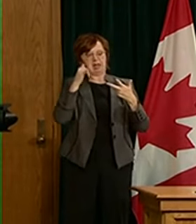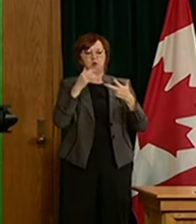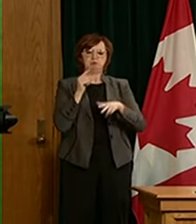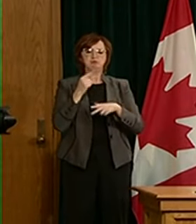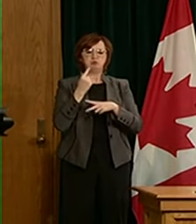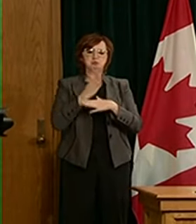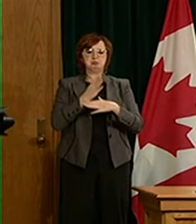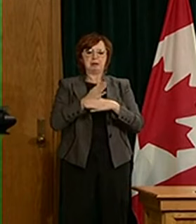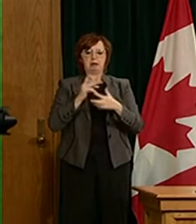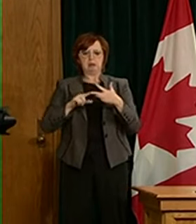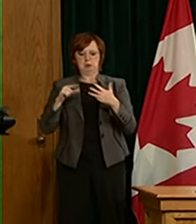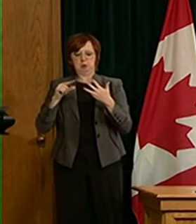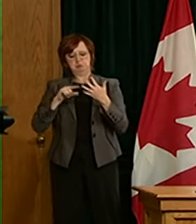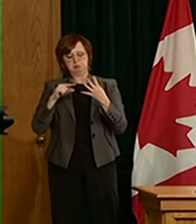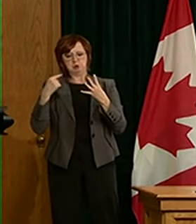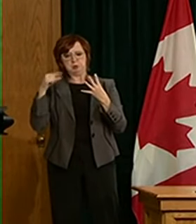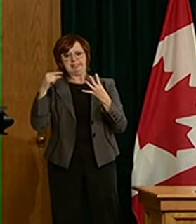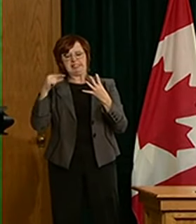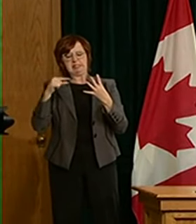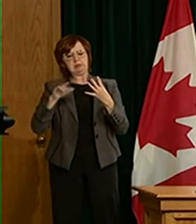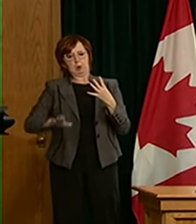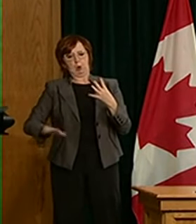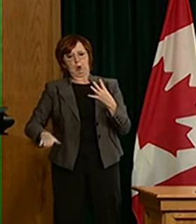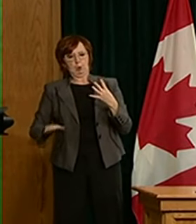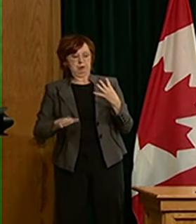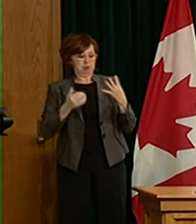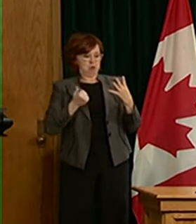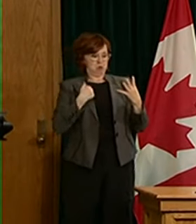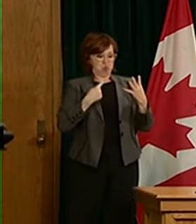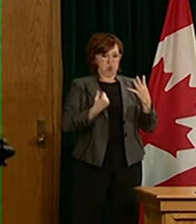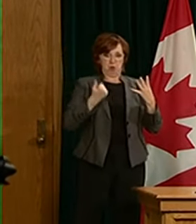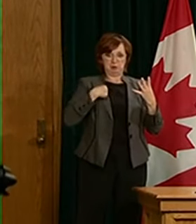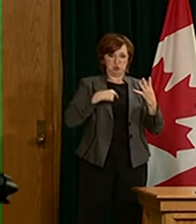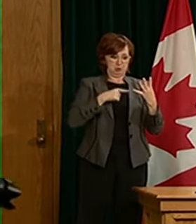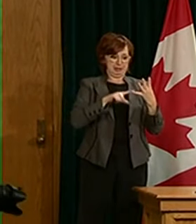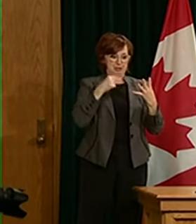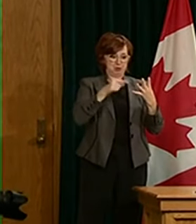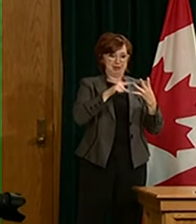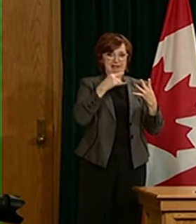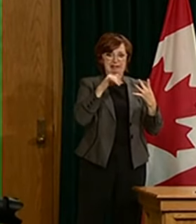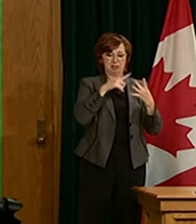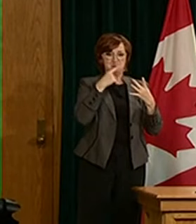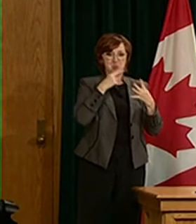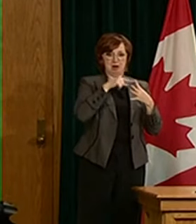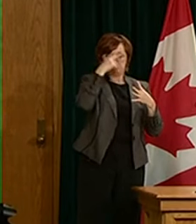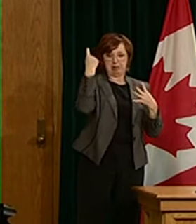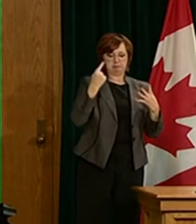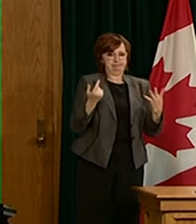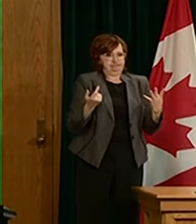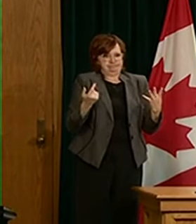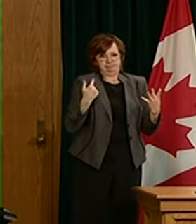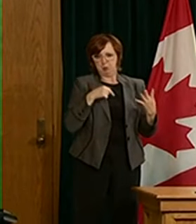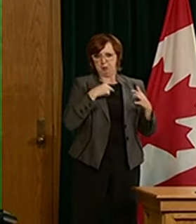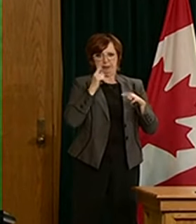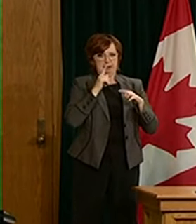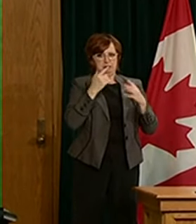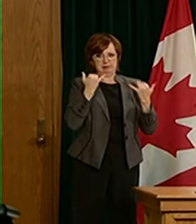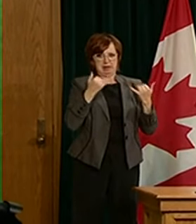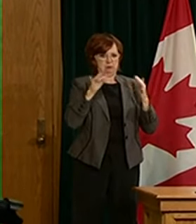the low range. Again, currently, we are not sure where we are in that trajectory, but it gives us a sense of the impact